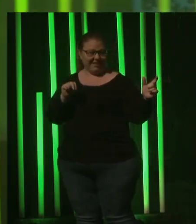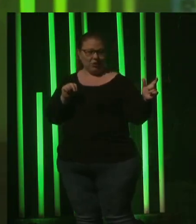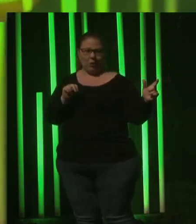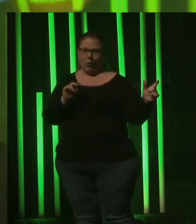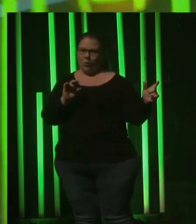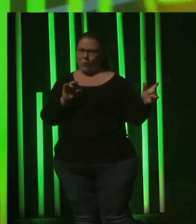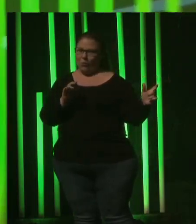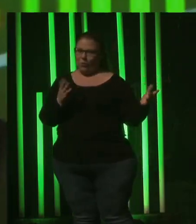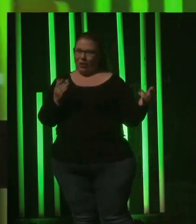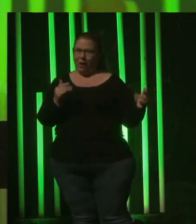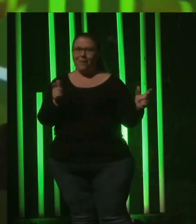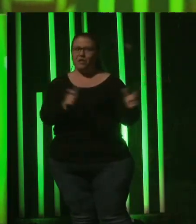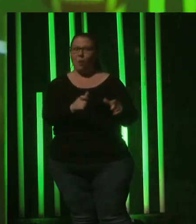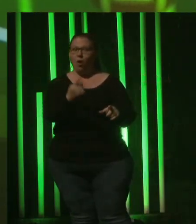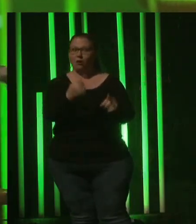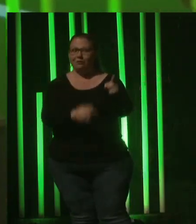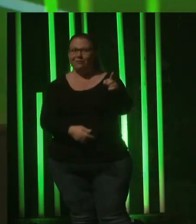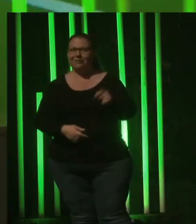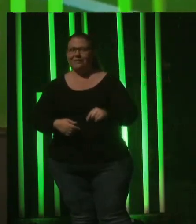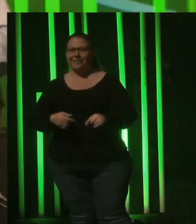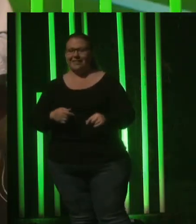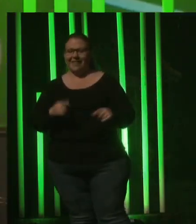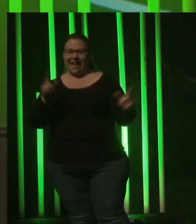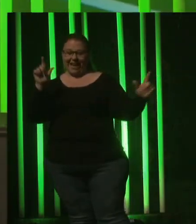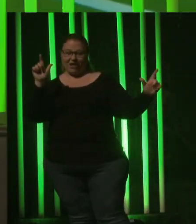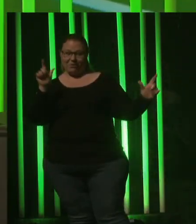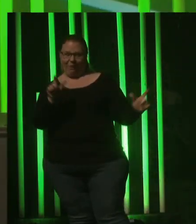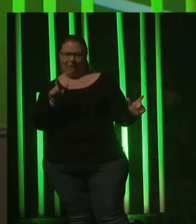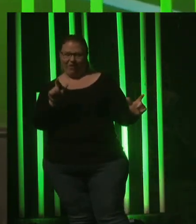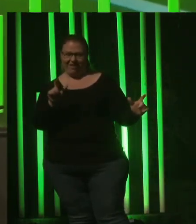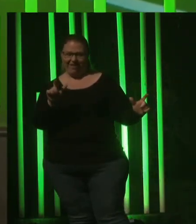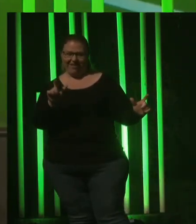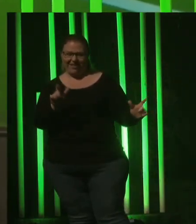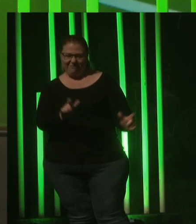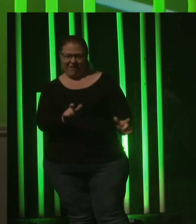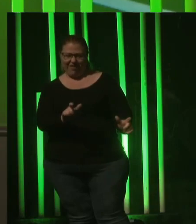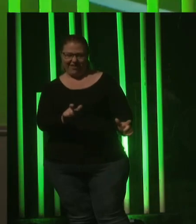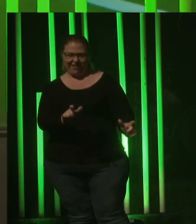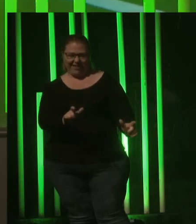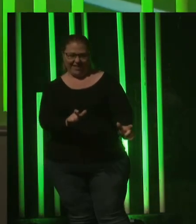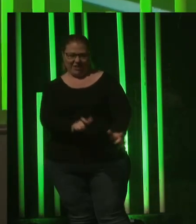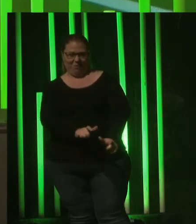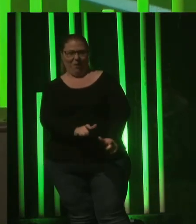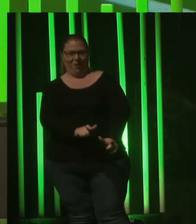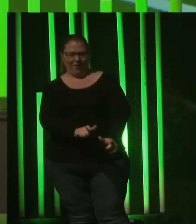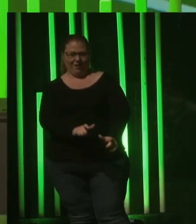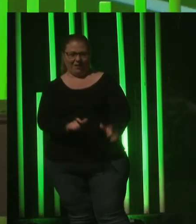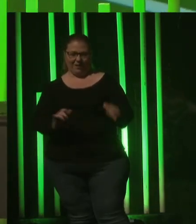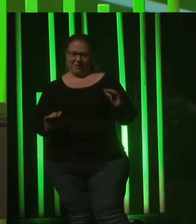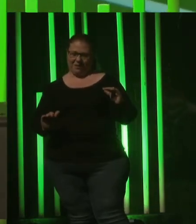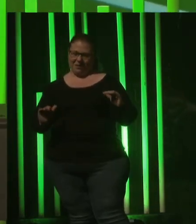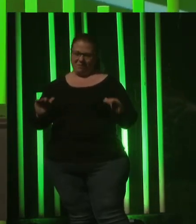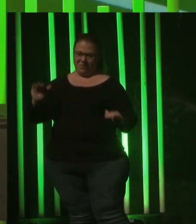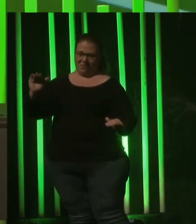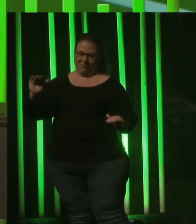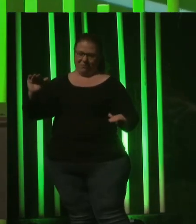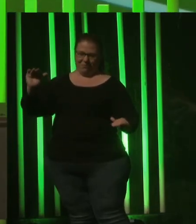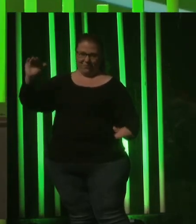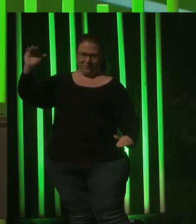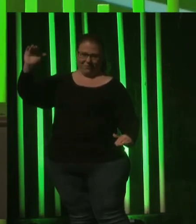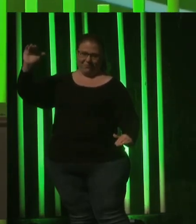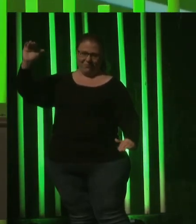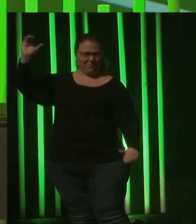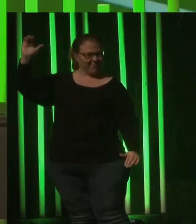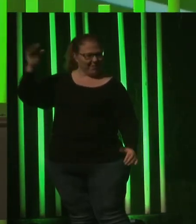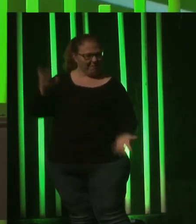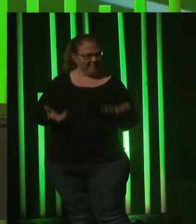Oh, come on now. He gets smaller and smaller and smaller.